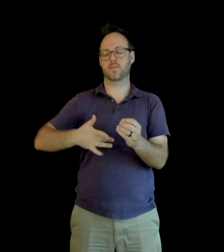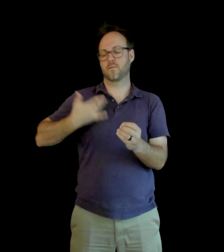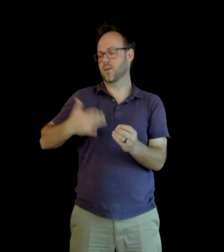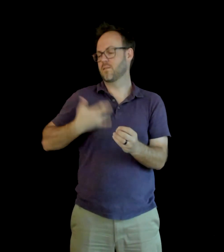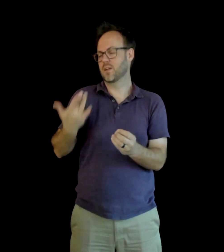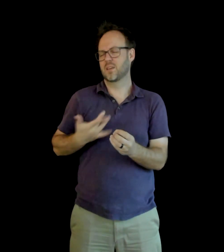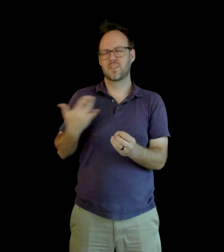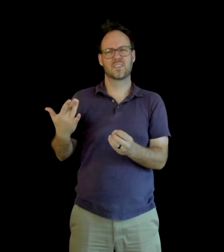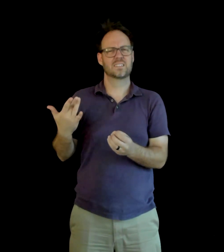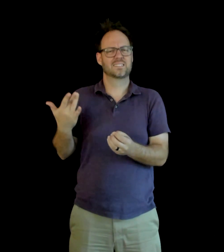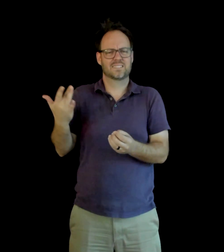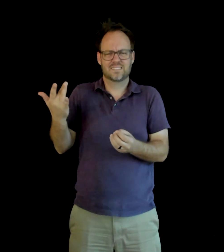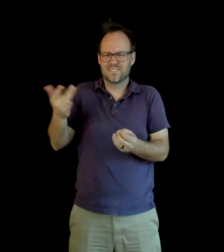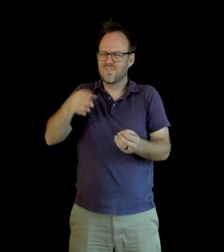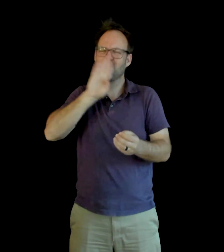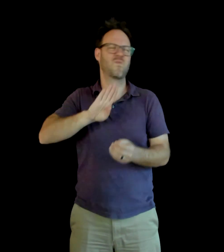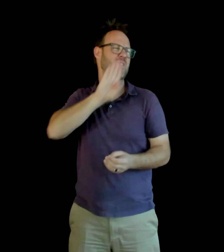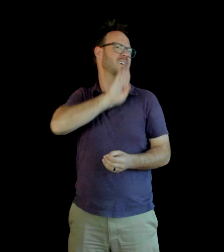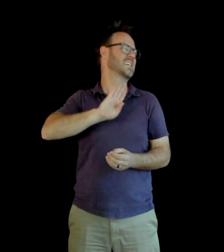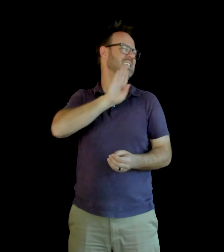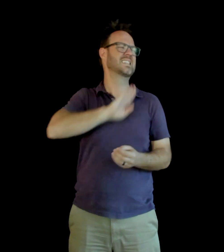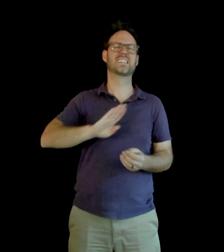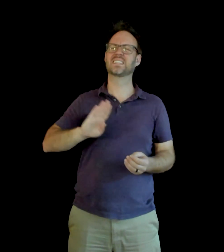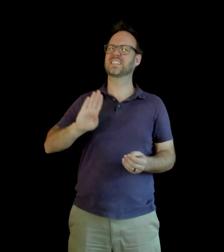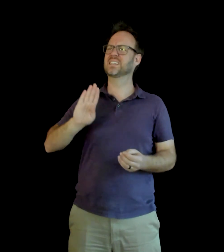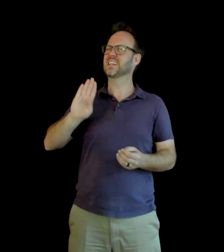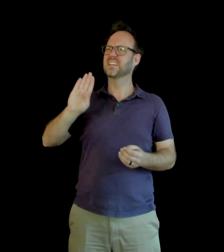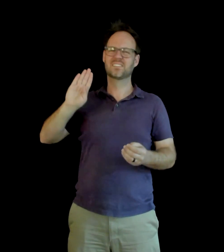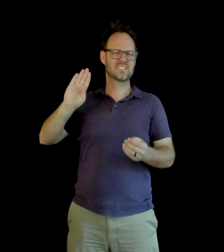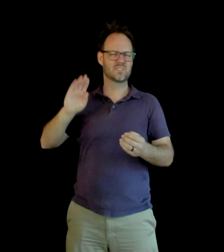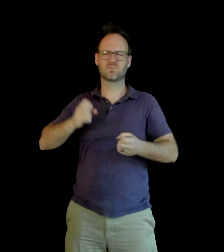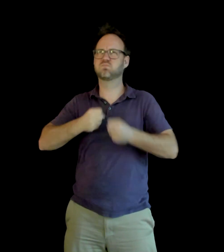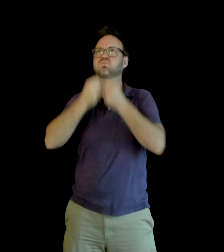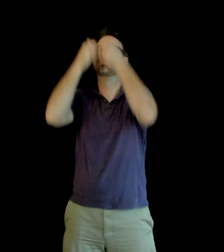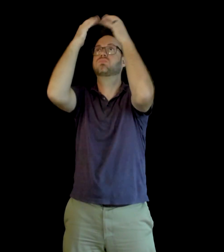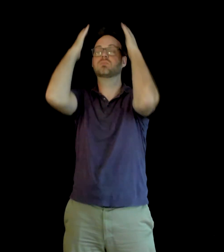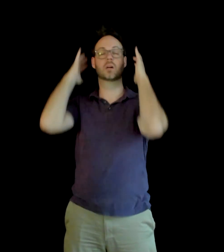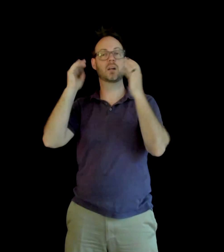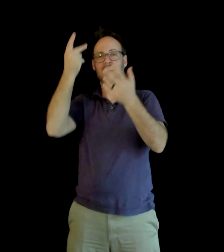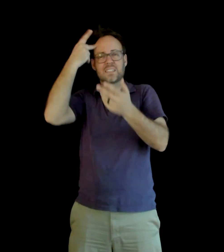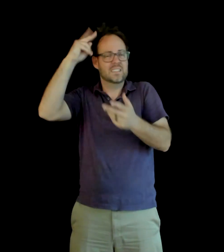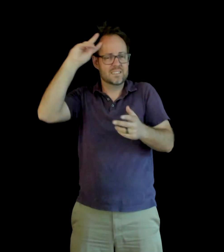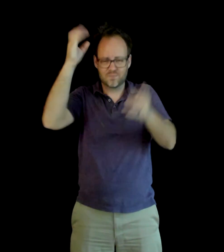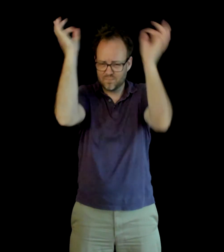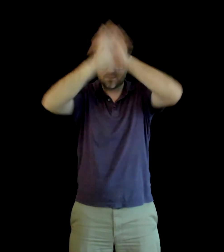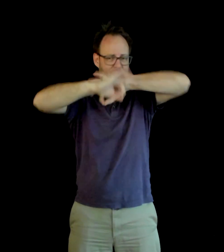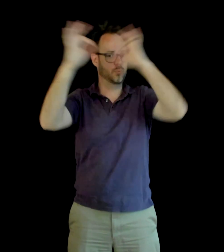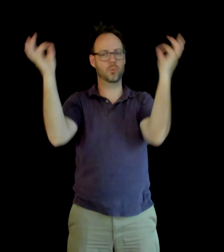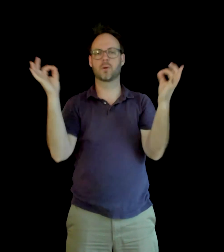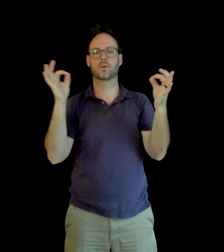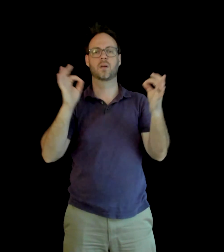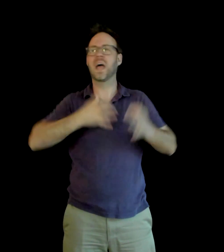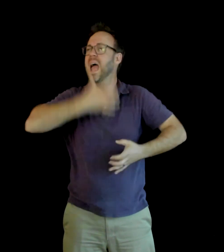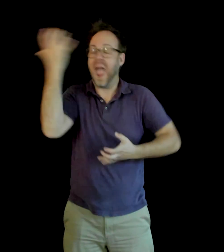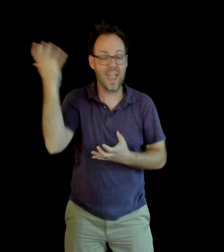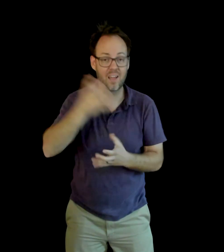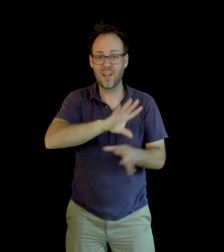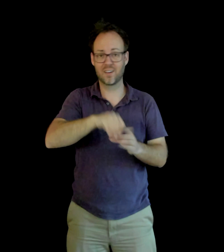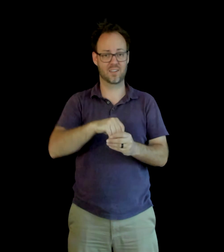about your feelings, your frustrations, your exasperations, even your anger. You